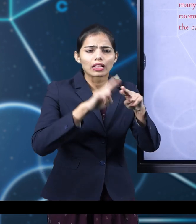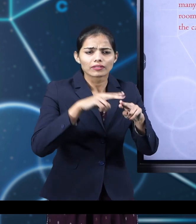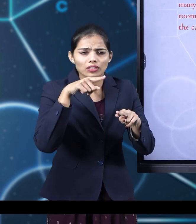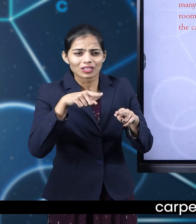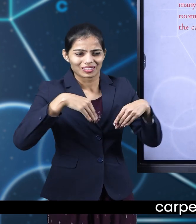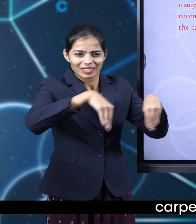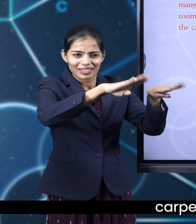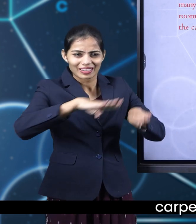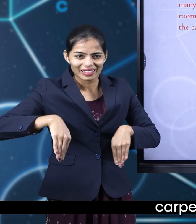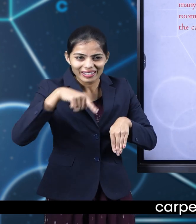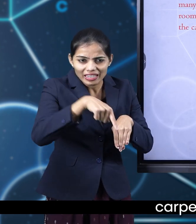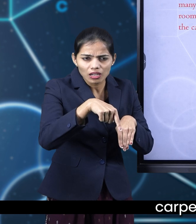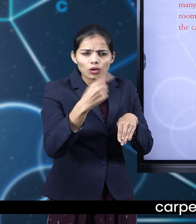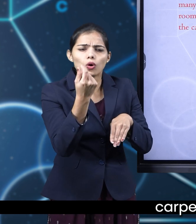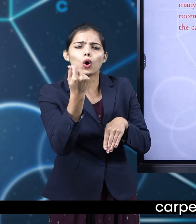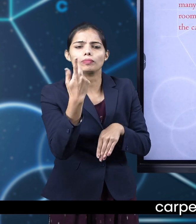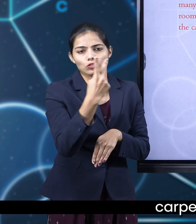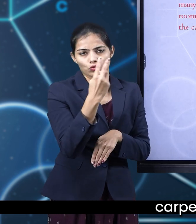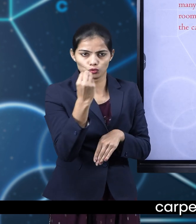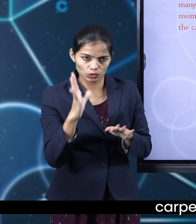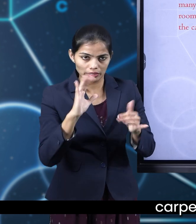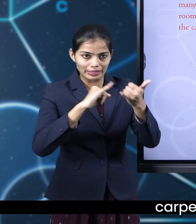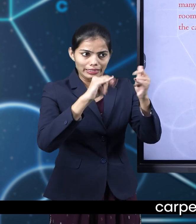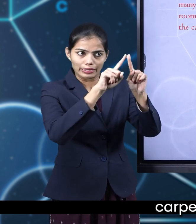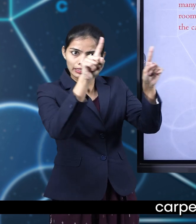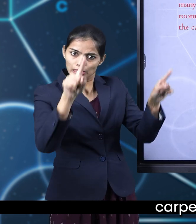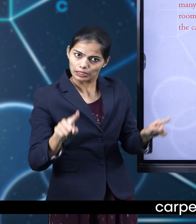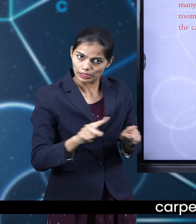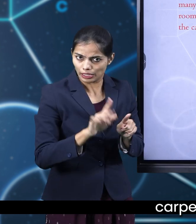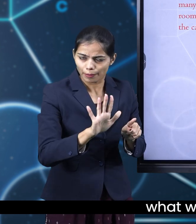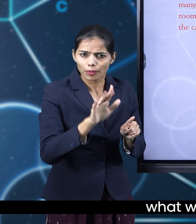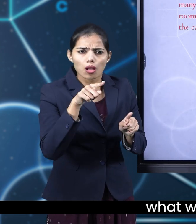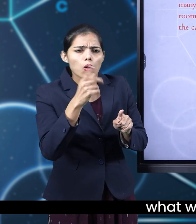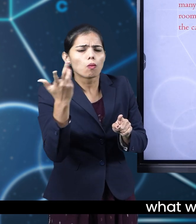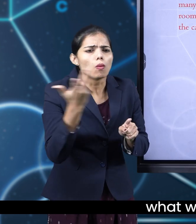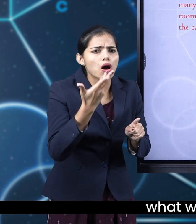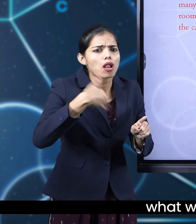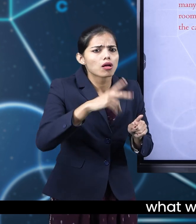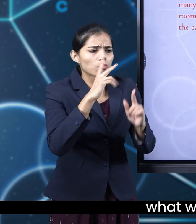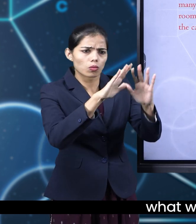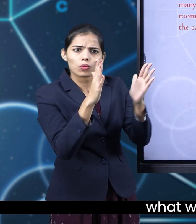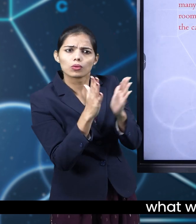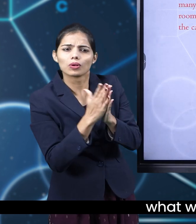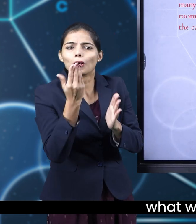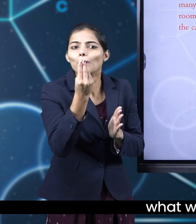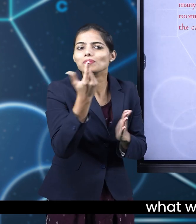If the carpet cost rupees 200 a square meter, what will be the total cost of the carpet